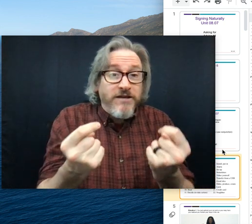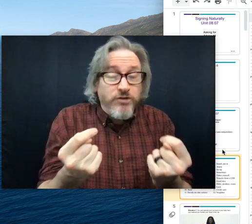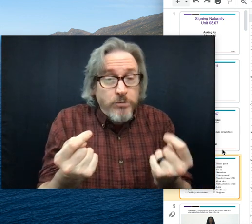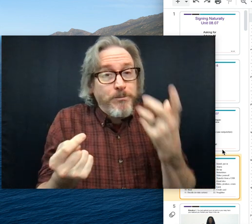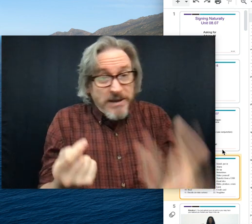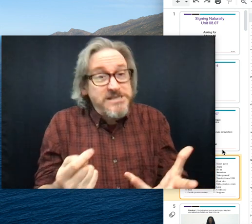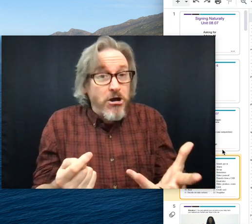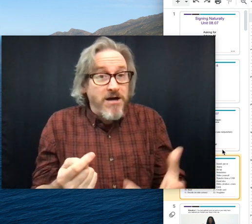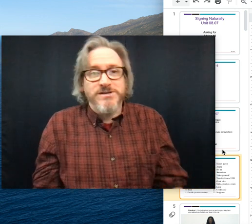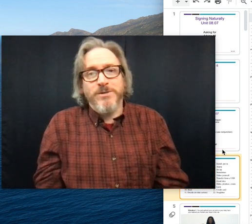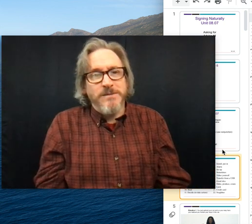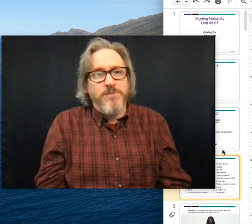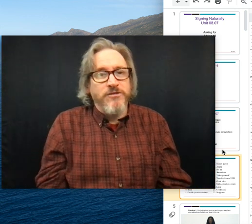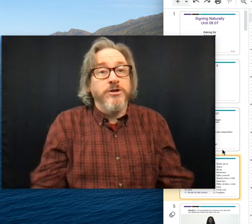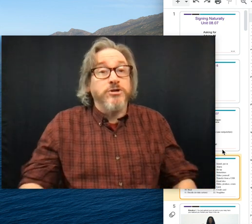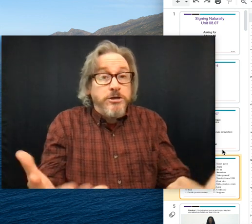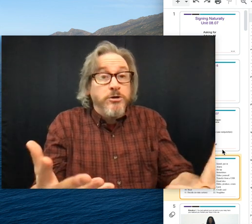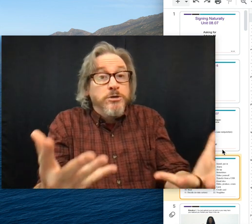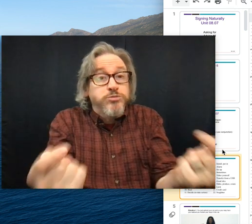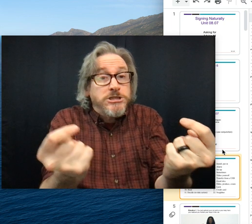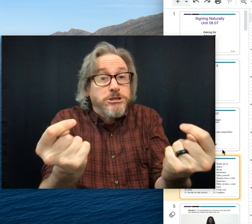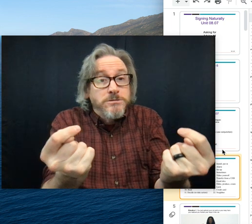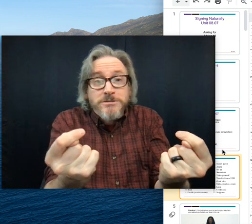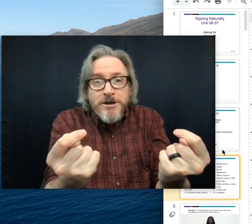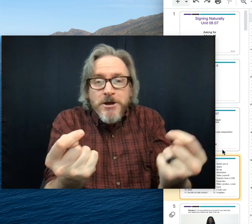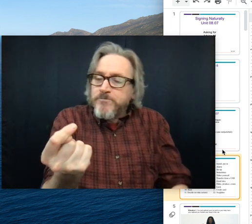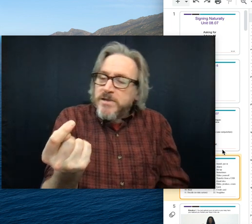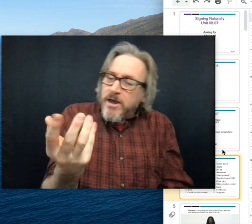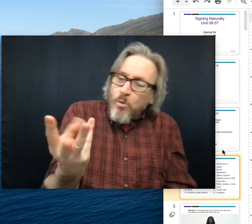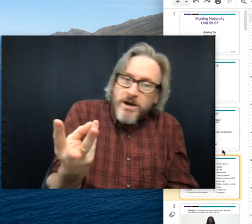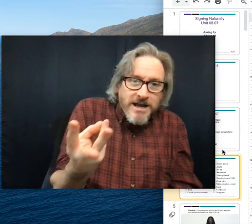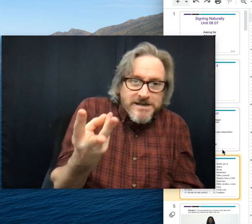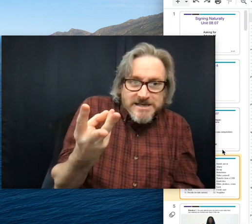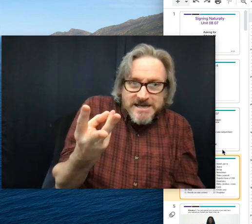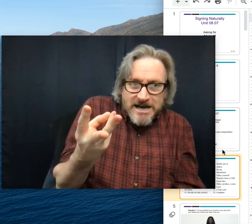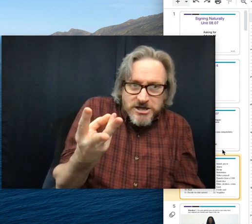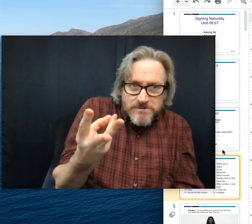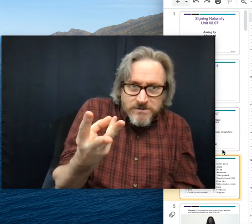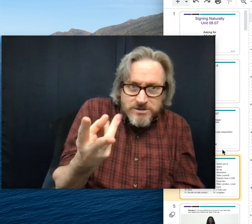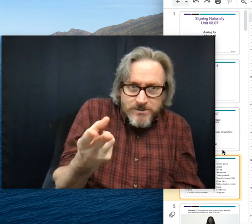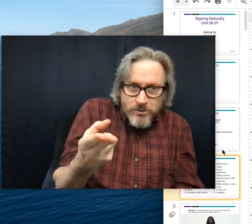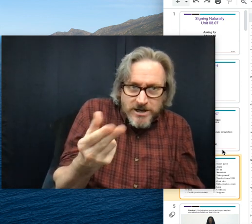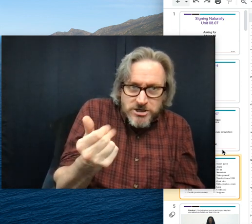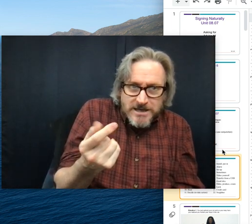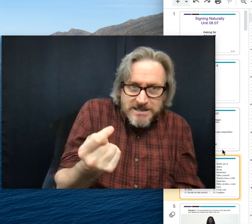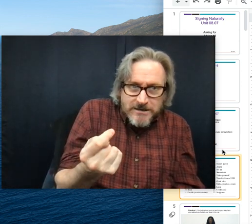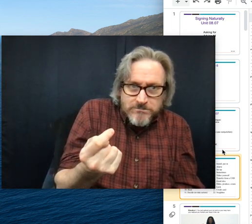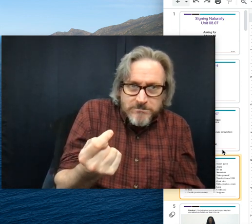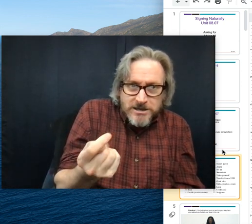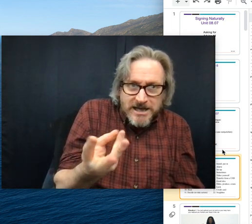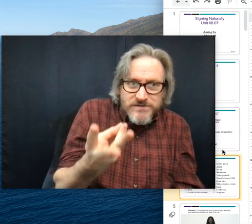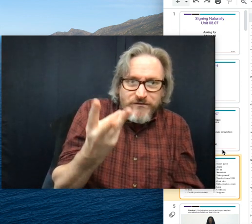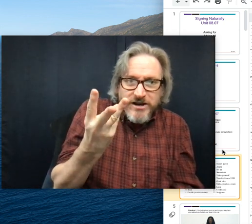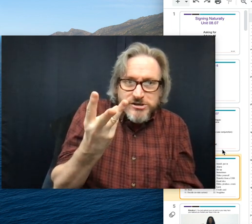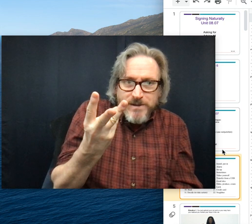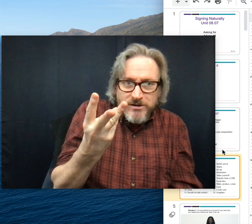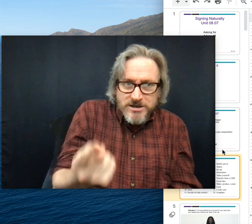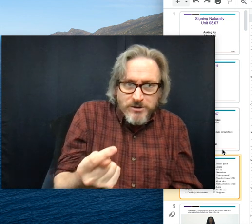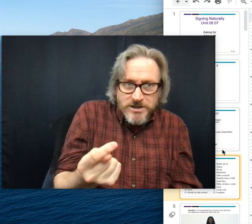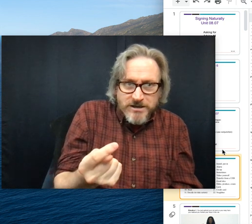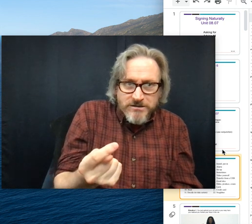What? If you're pissed off, someone keeps bothering you, turn and go, what? And what it is it actually comes from W-H-A-T. It's